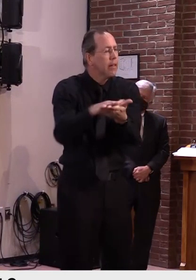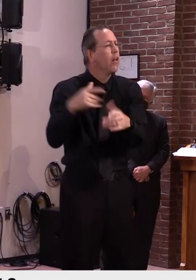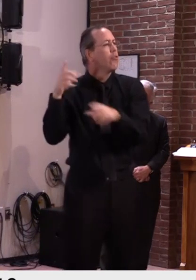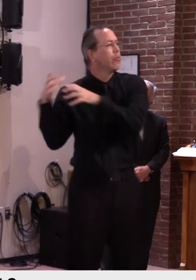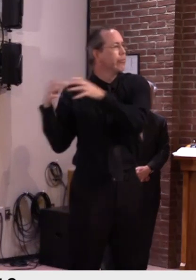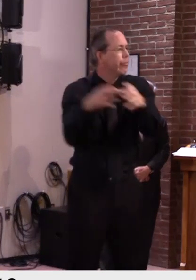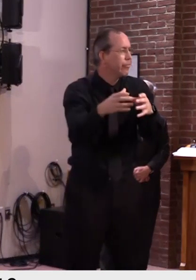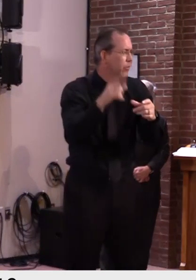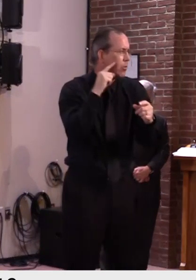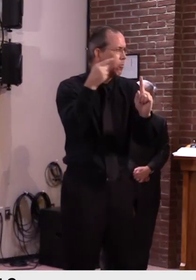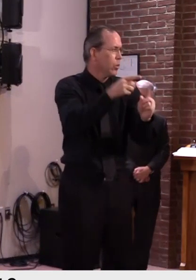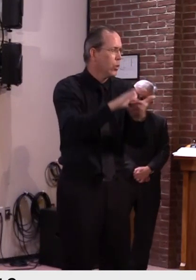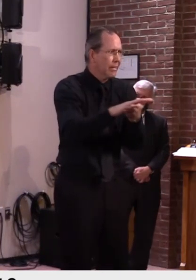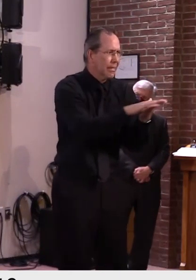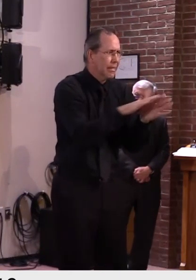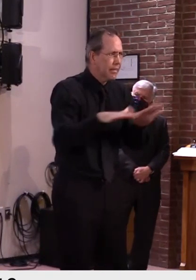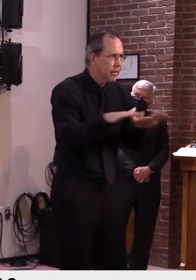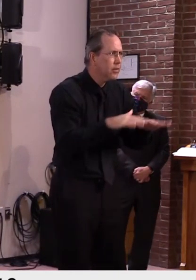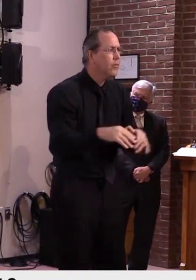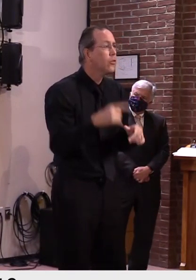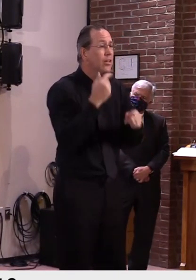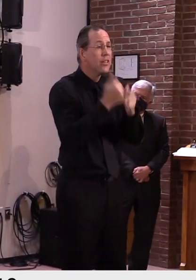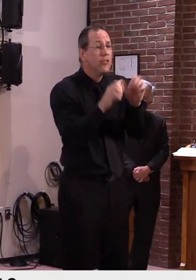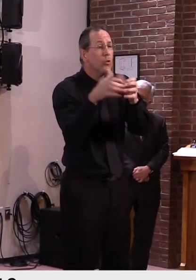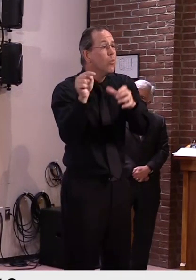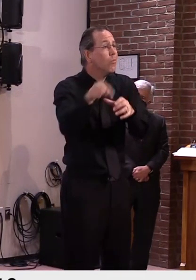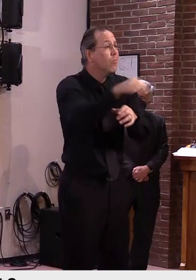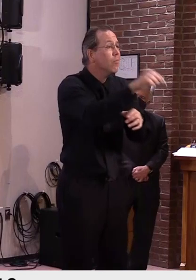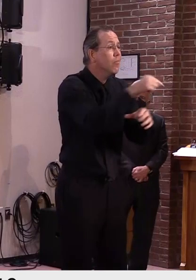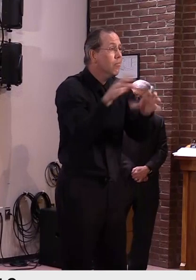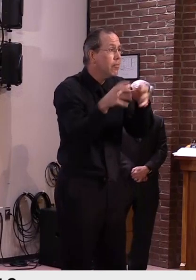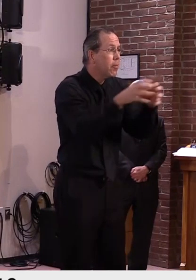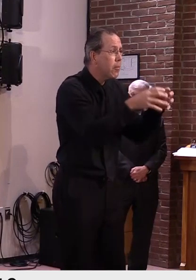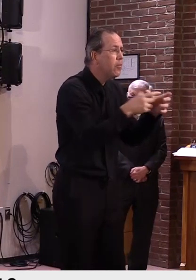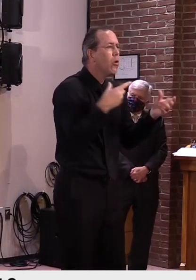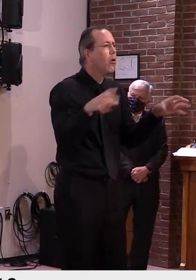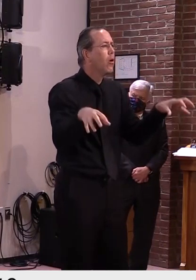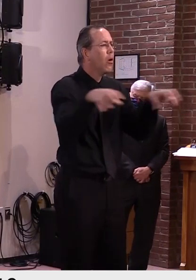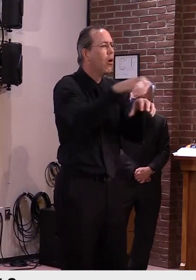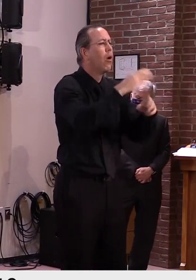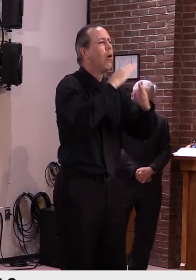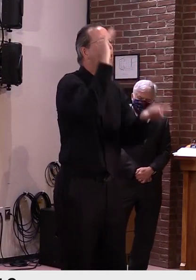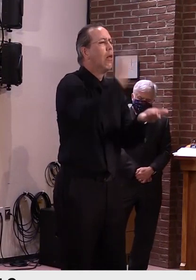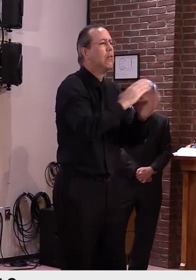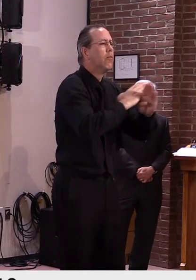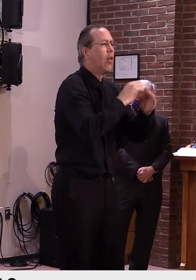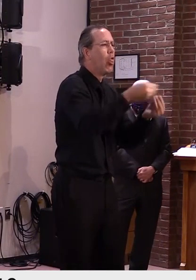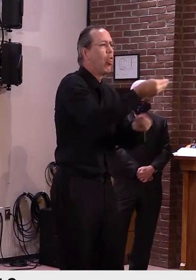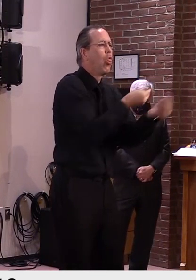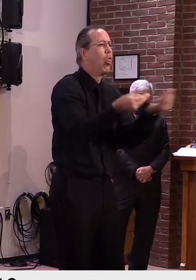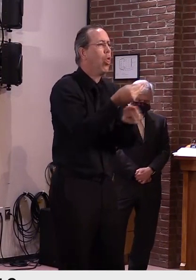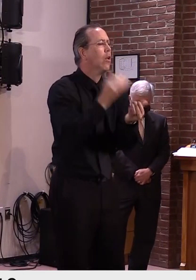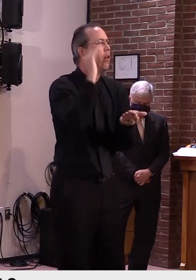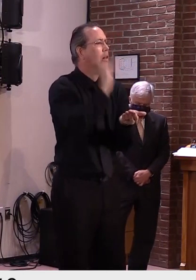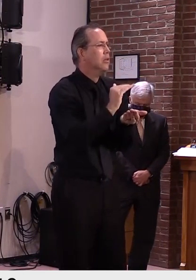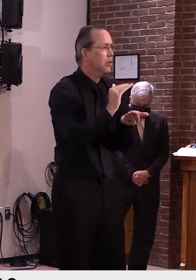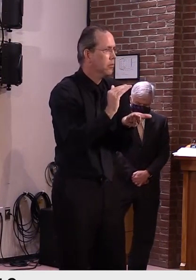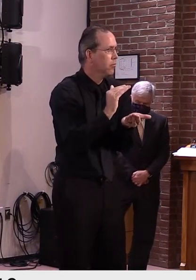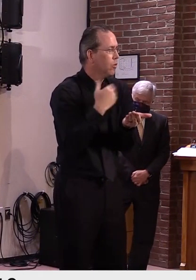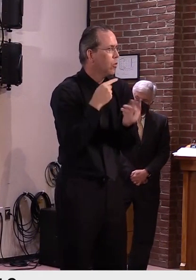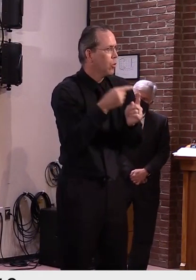same groups of students together whenever feasible, what we call the pod model. Under step three, schools have more flexibility in grouping